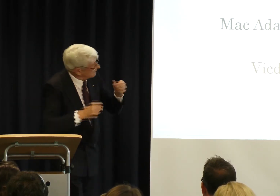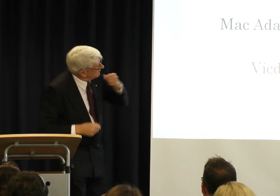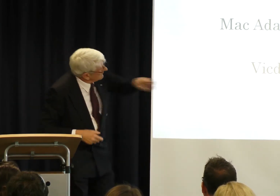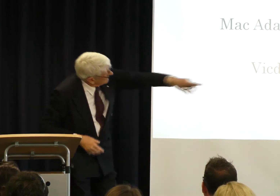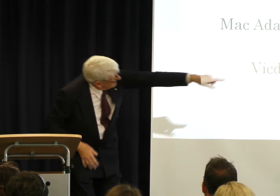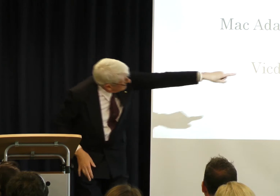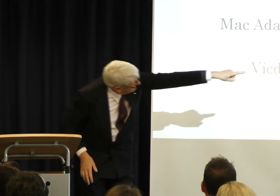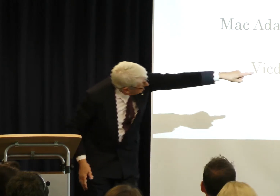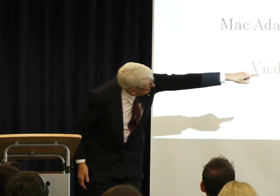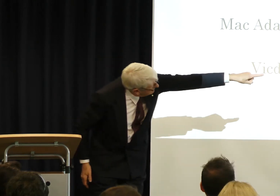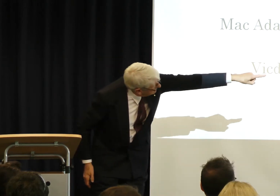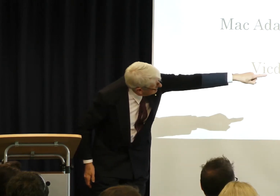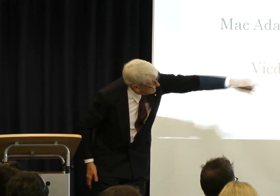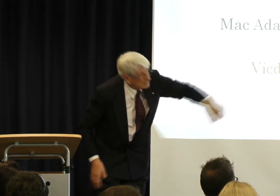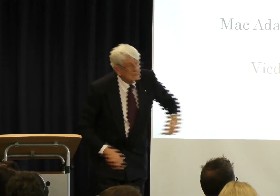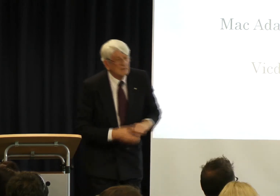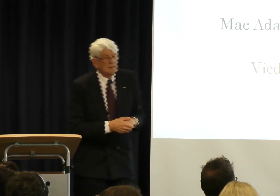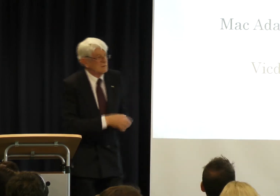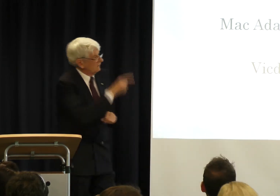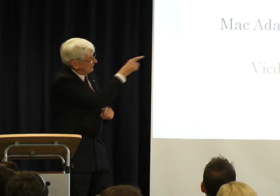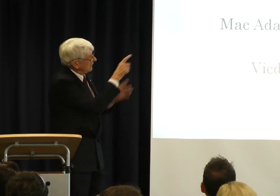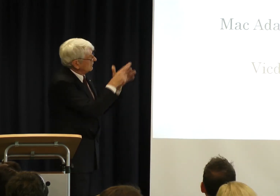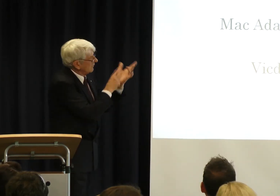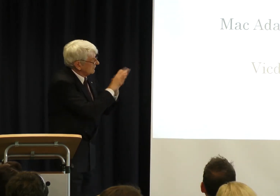If you look on my left, up here on the wall, you'll see a photograph of John.